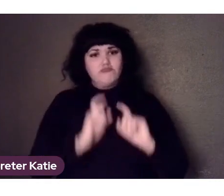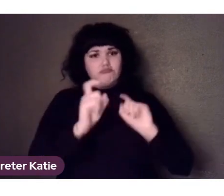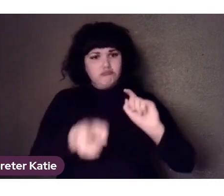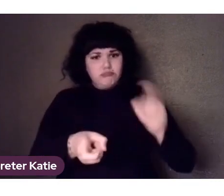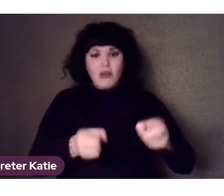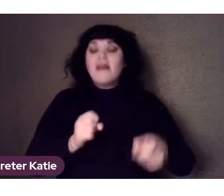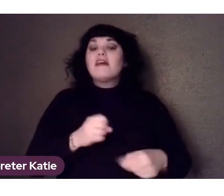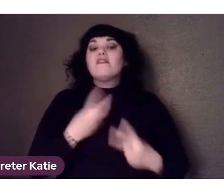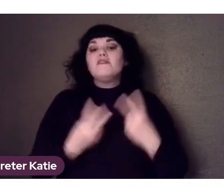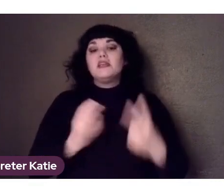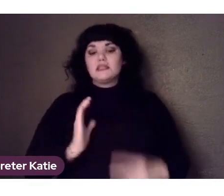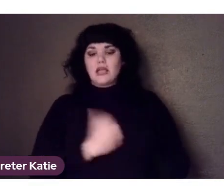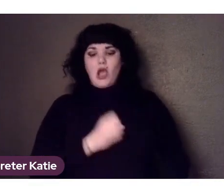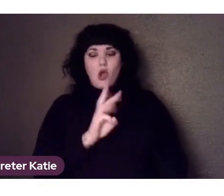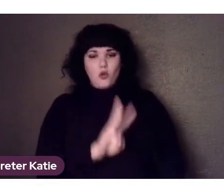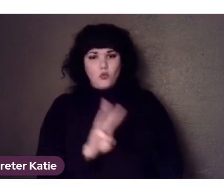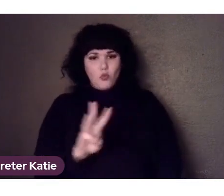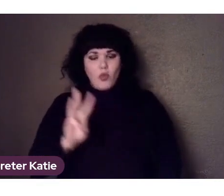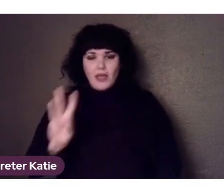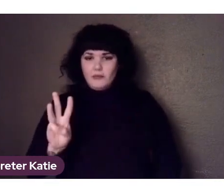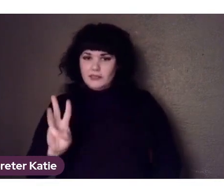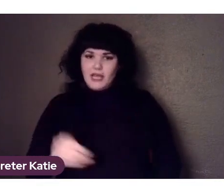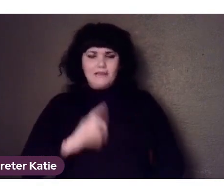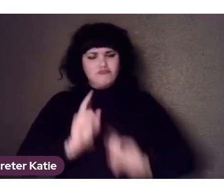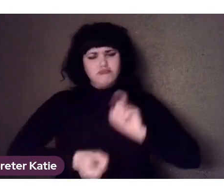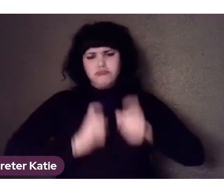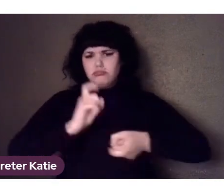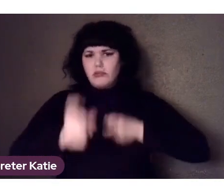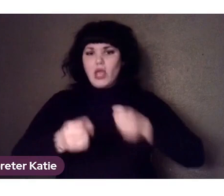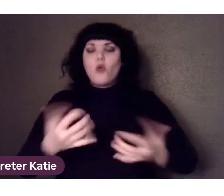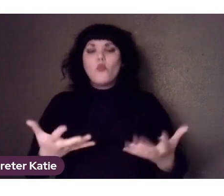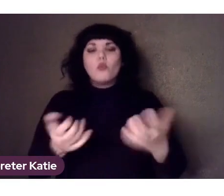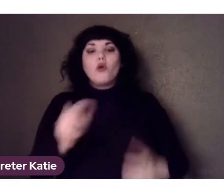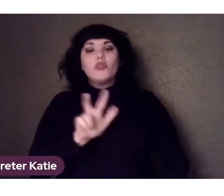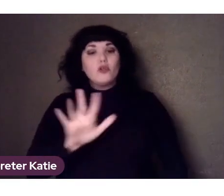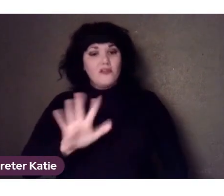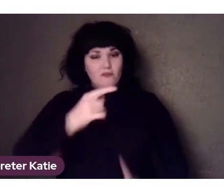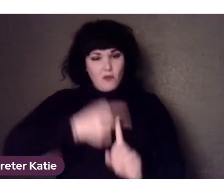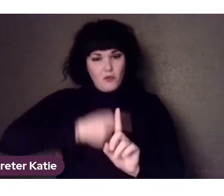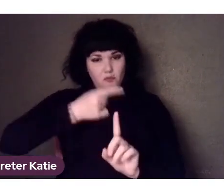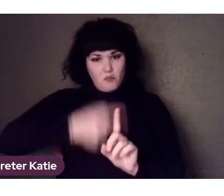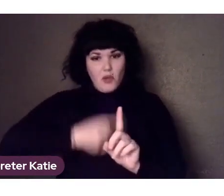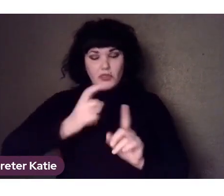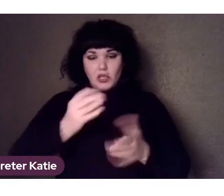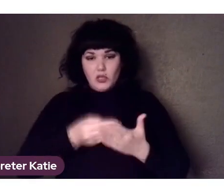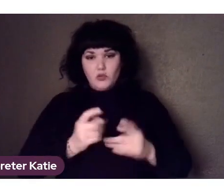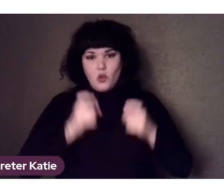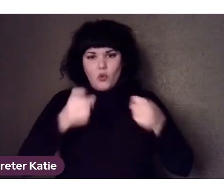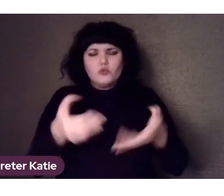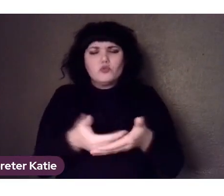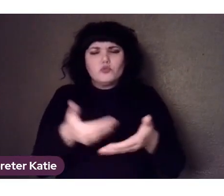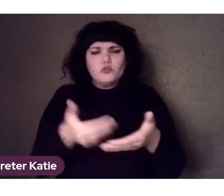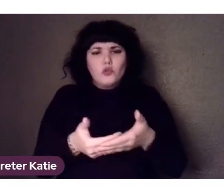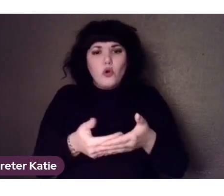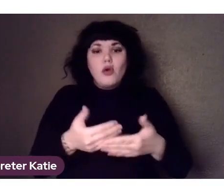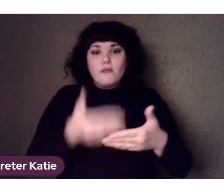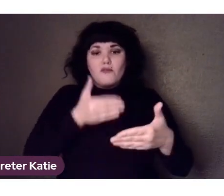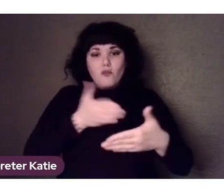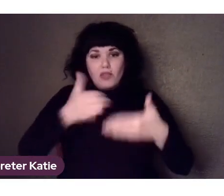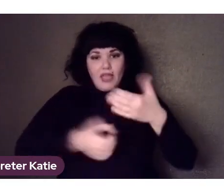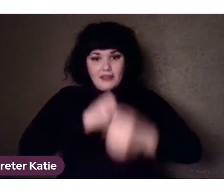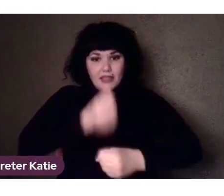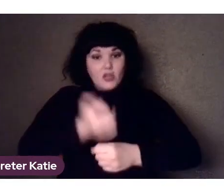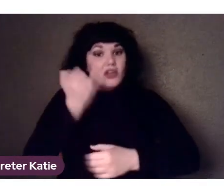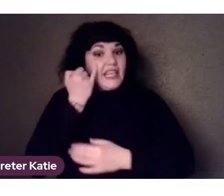hoping to secure 35 new monthly donors by the end of the year. If you are already a monthly donor, say hello in the comments and